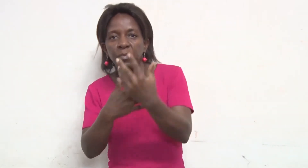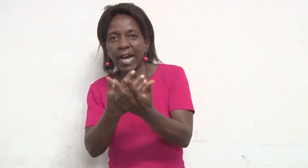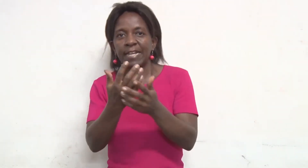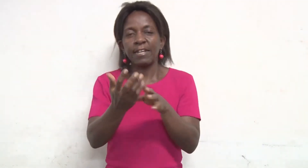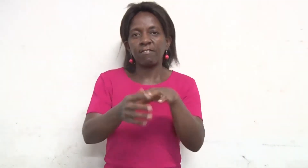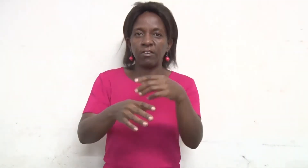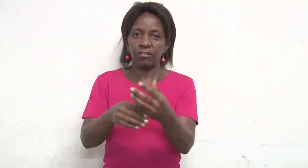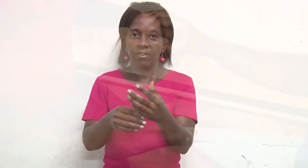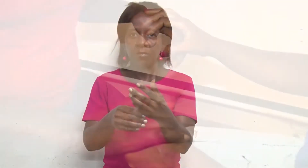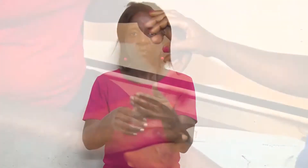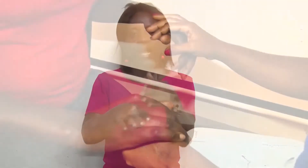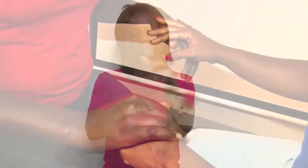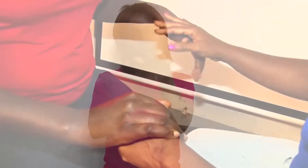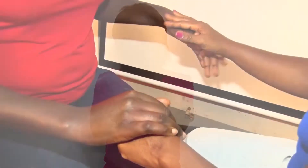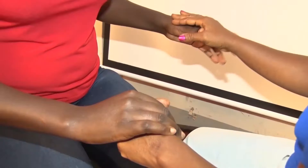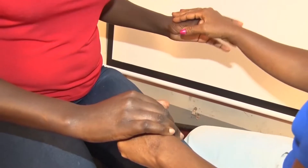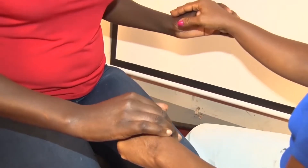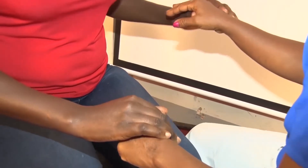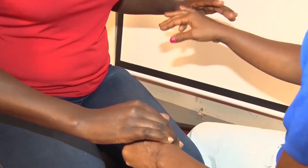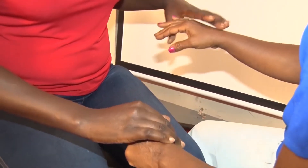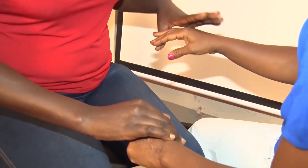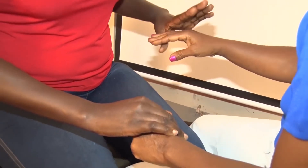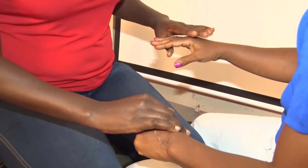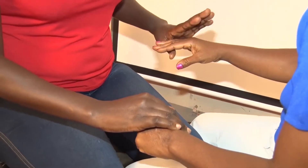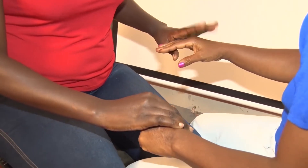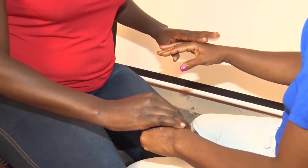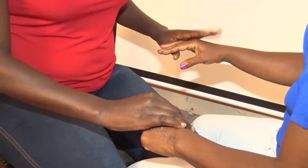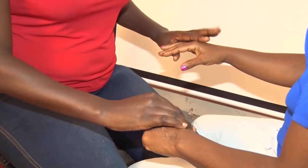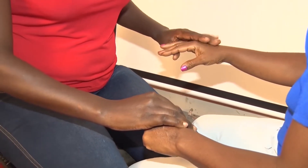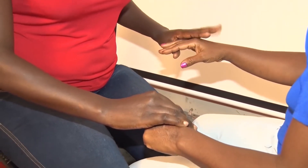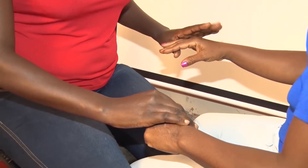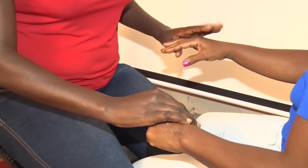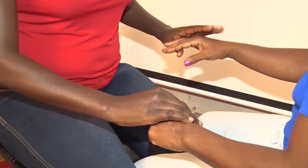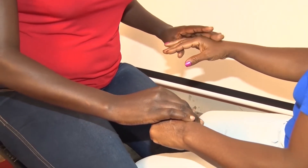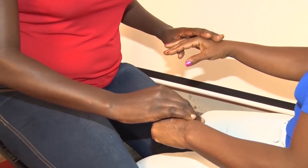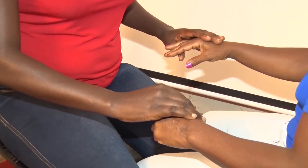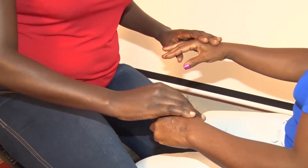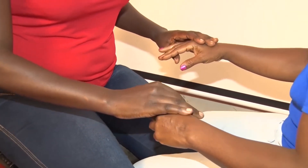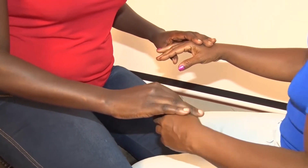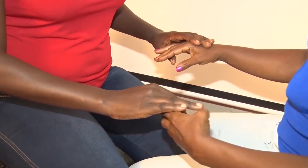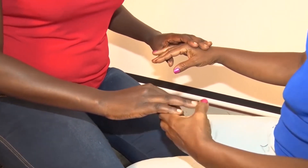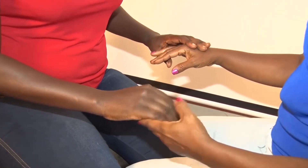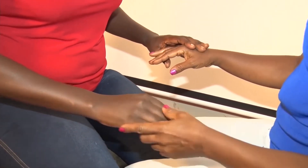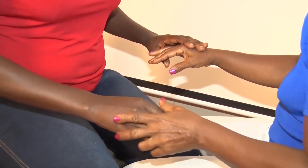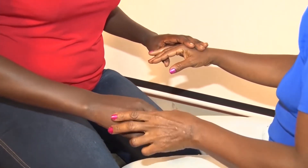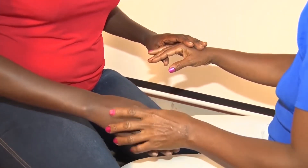be an exchange. At one time, your hands will be on top, listening to the person with